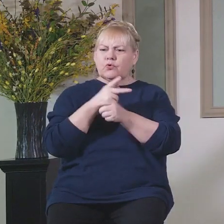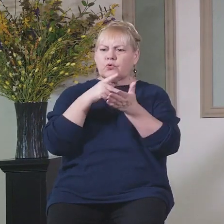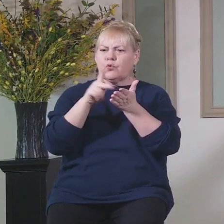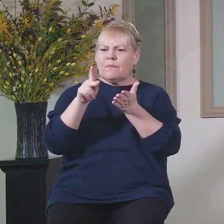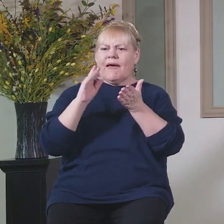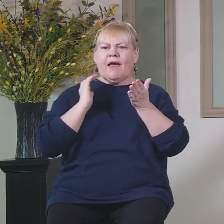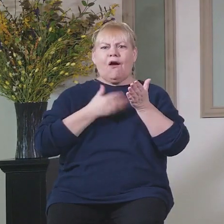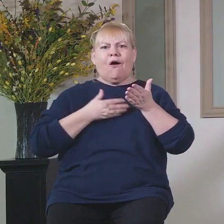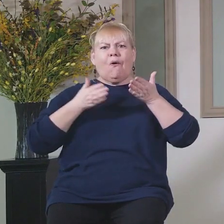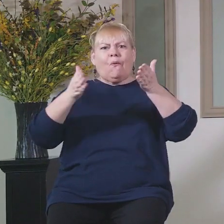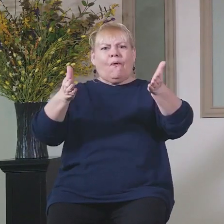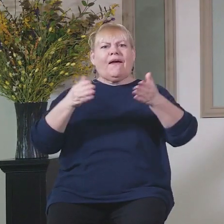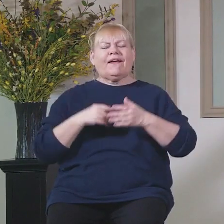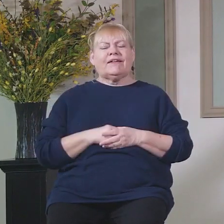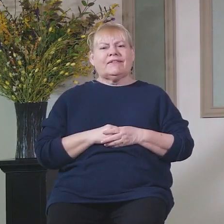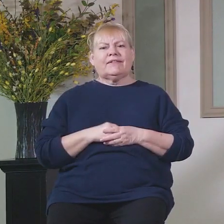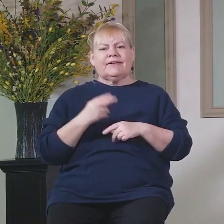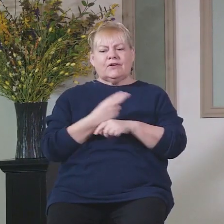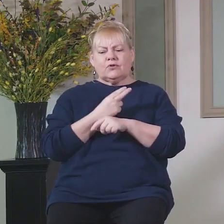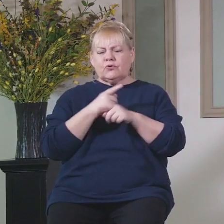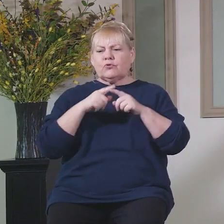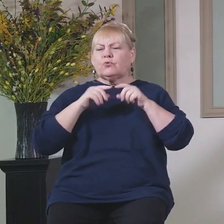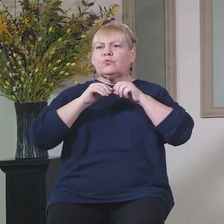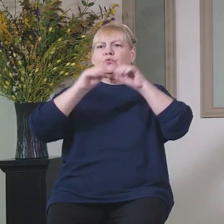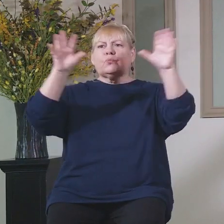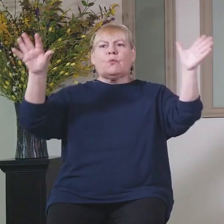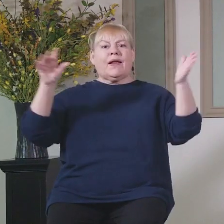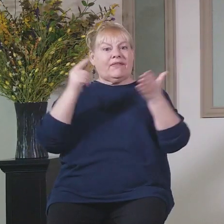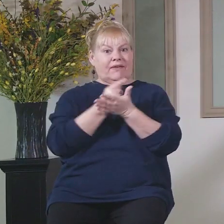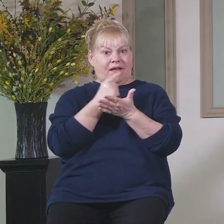way, and we use it to spread the gospel.